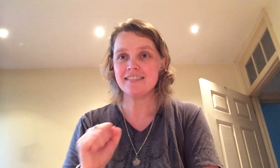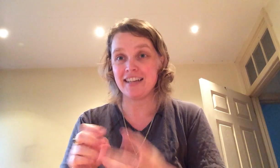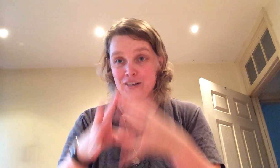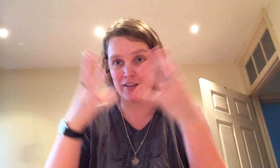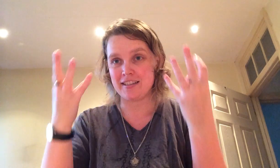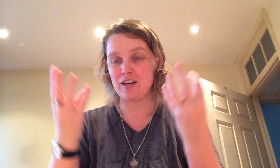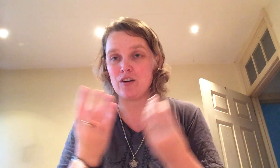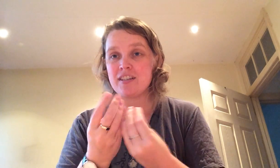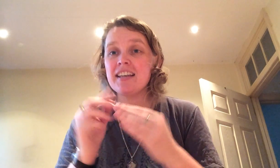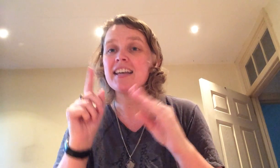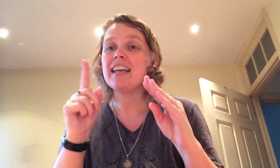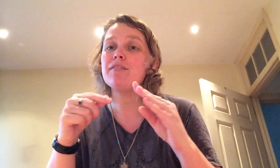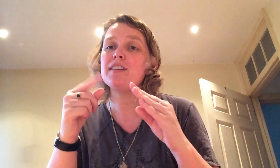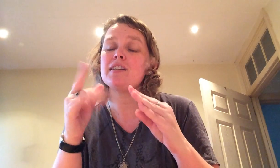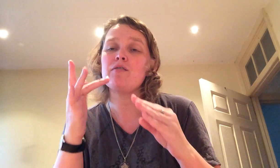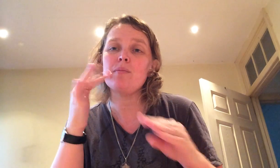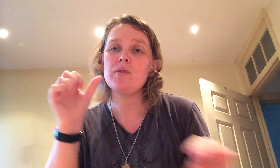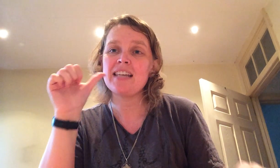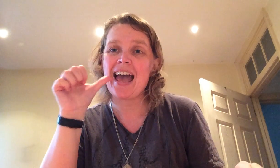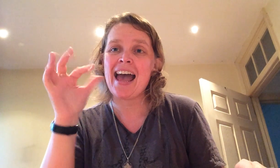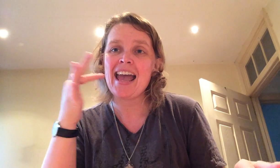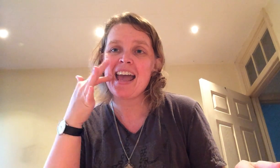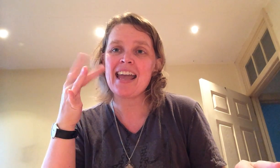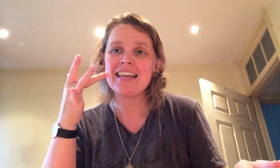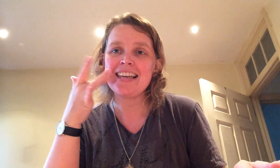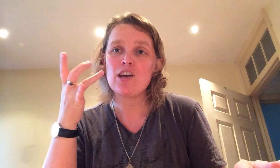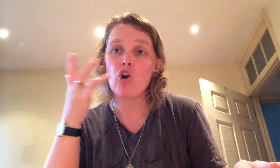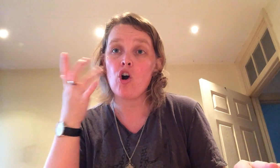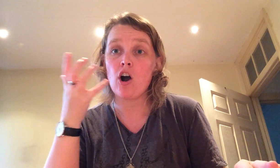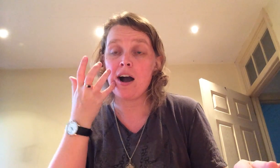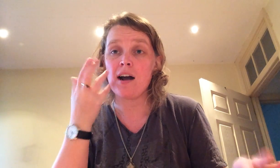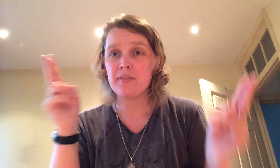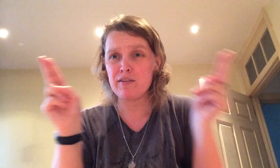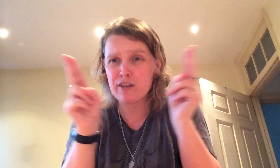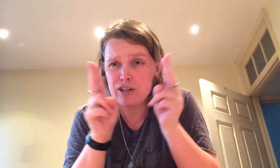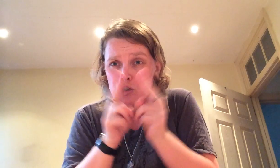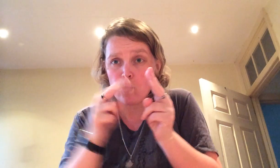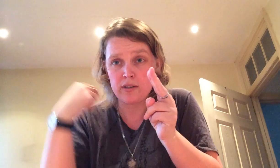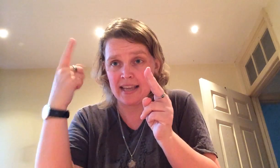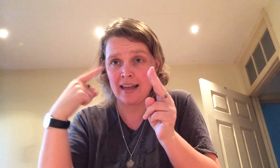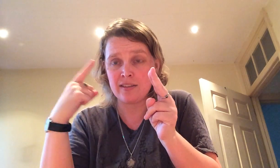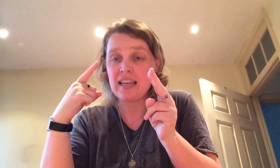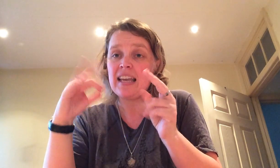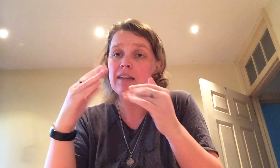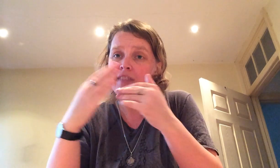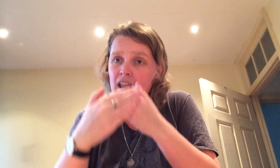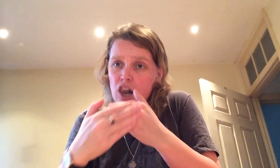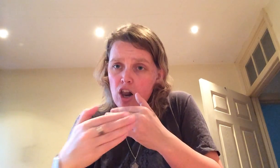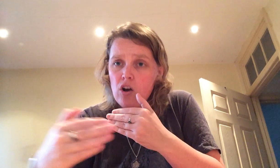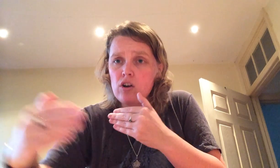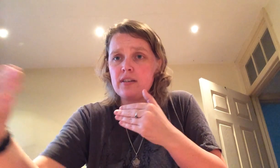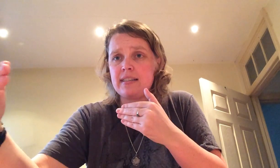I know that's a lot. If it is, and remember we did a, e, o, a. They're very short sounds. If they are long